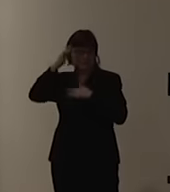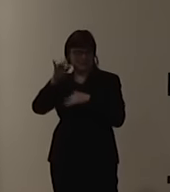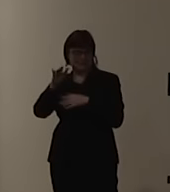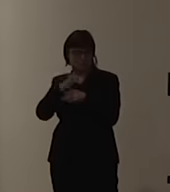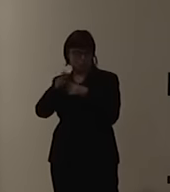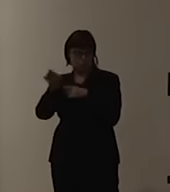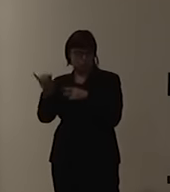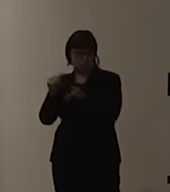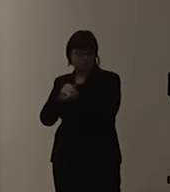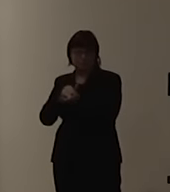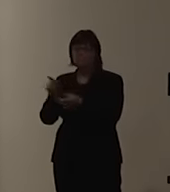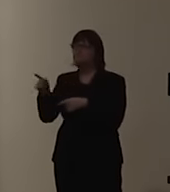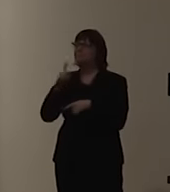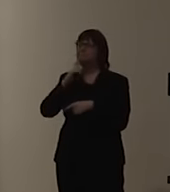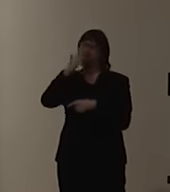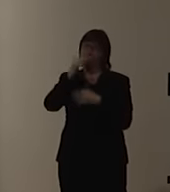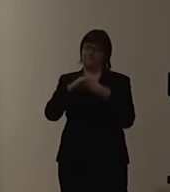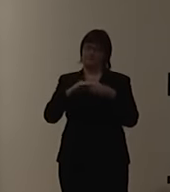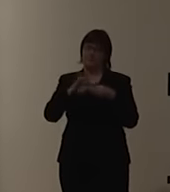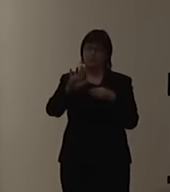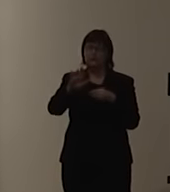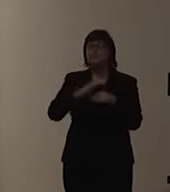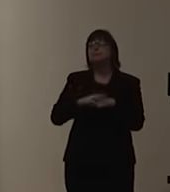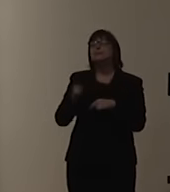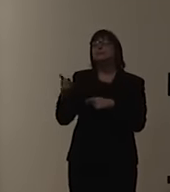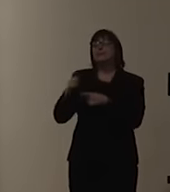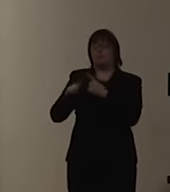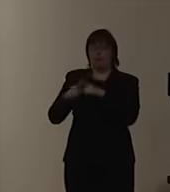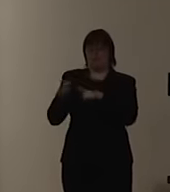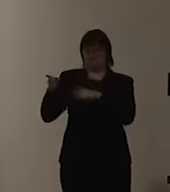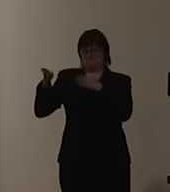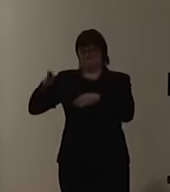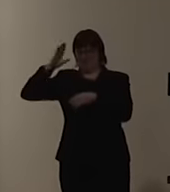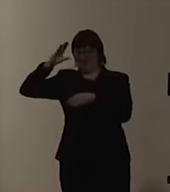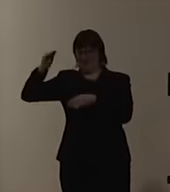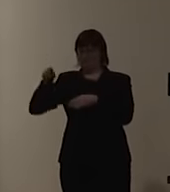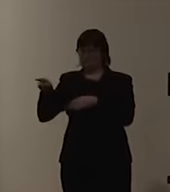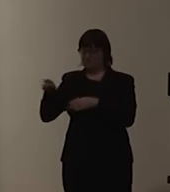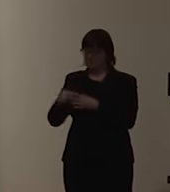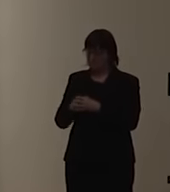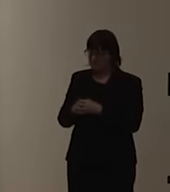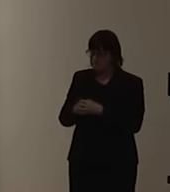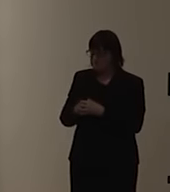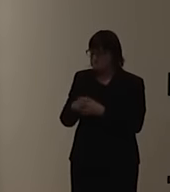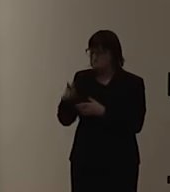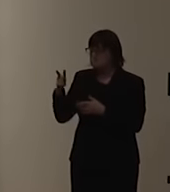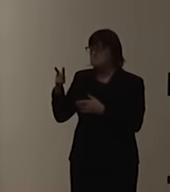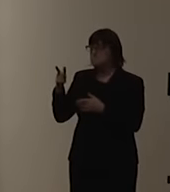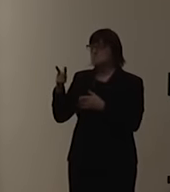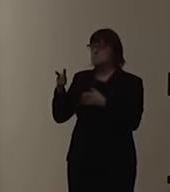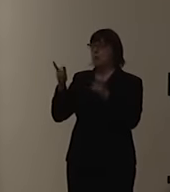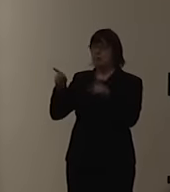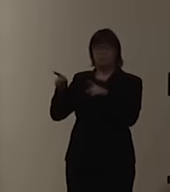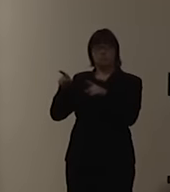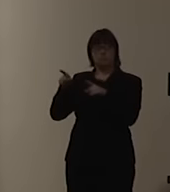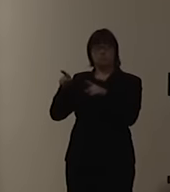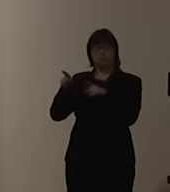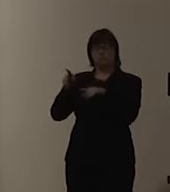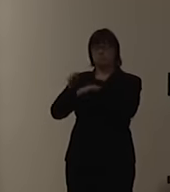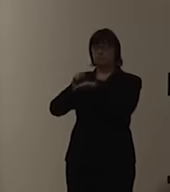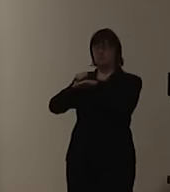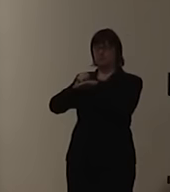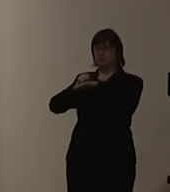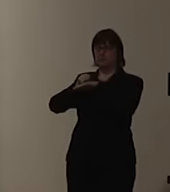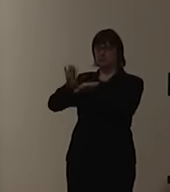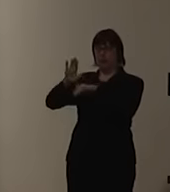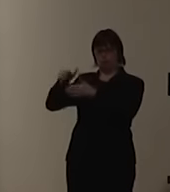hilarious part of his story to his friends is when they were sent this virus that they identified as a novel virus,